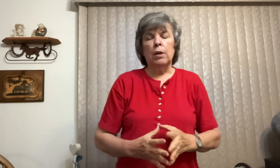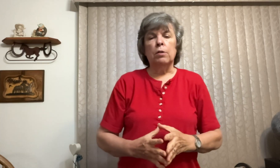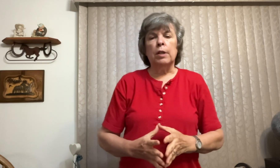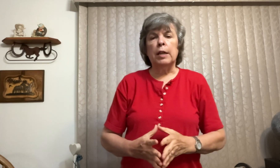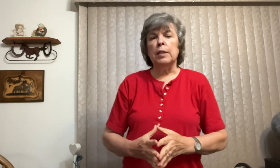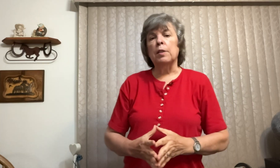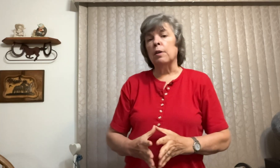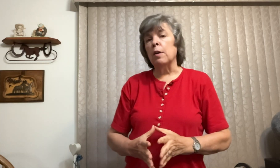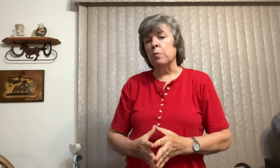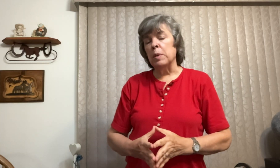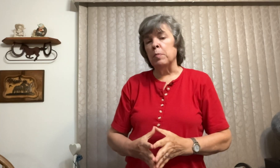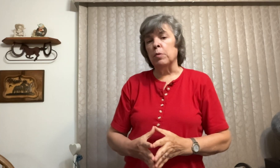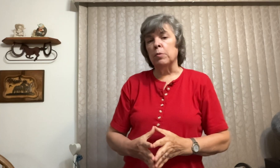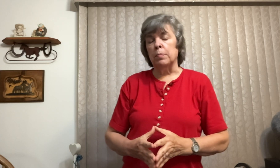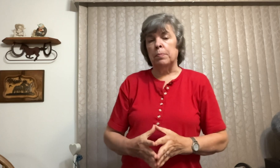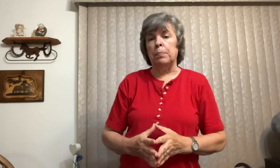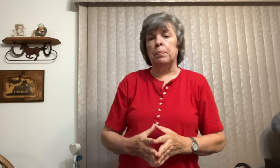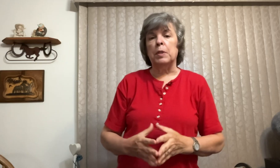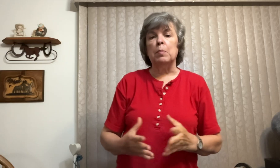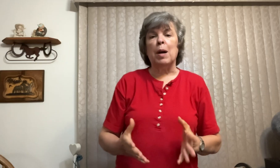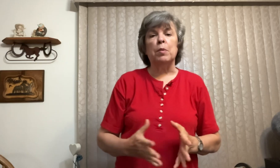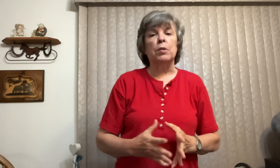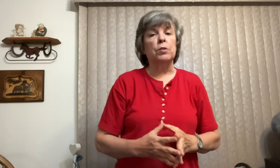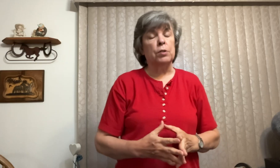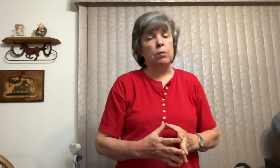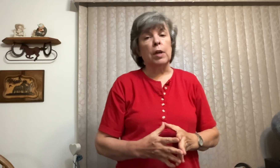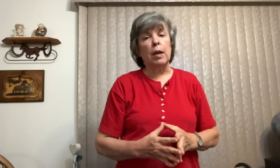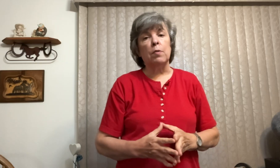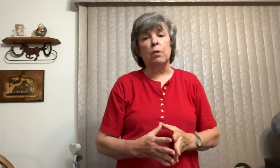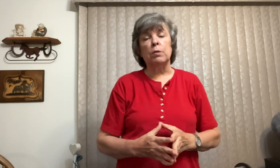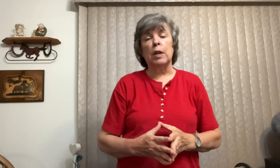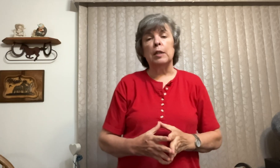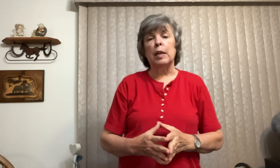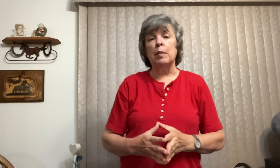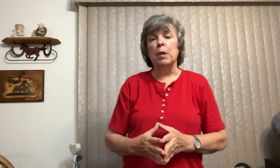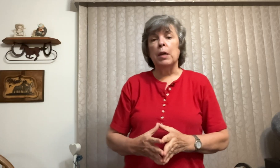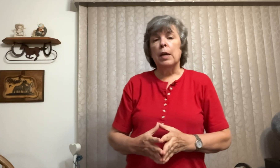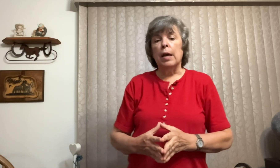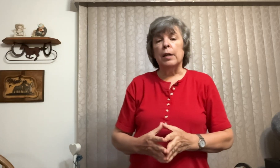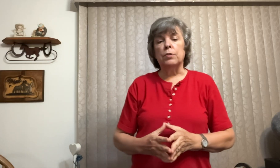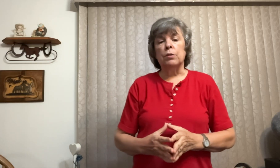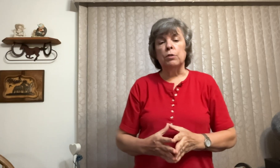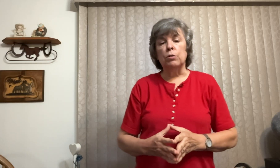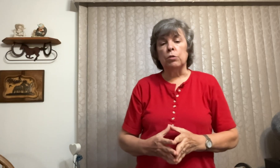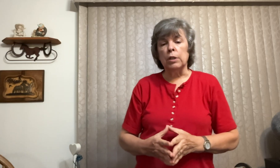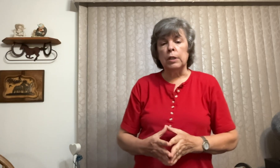Okay, and then there are other people in the Bible that don't have their own sign name. And so usually